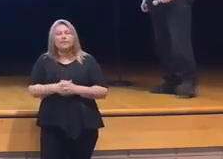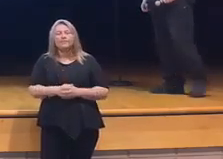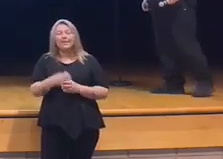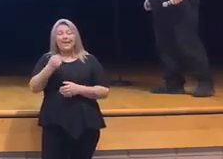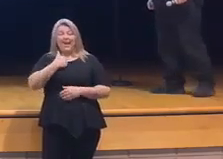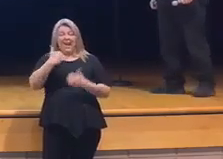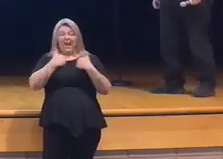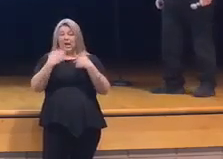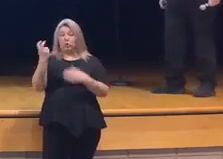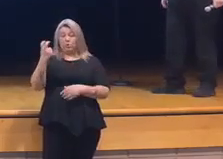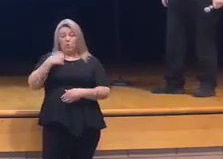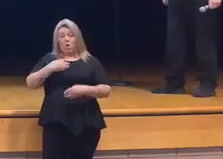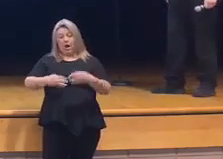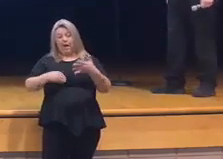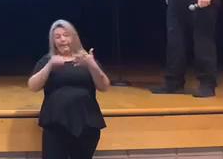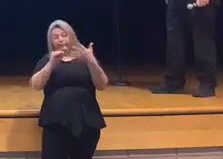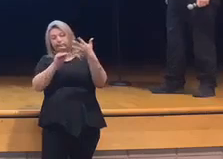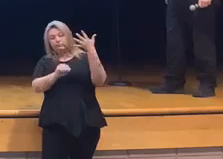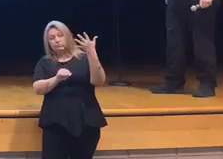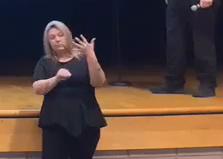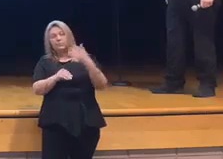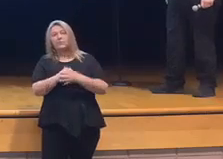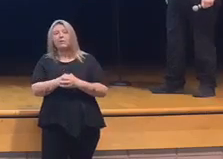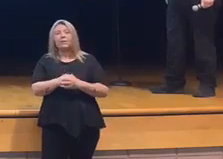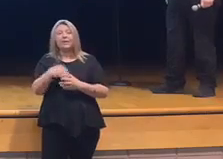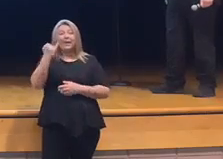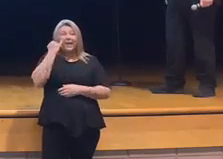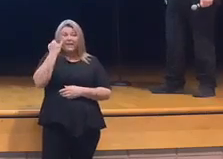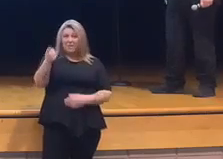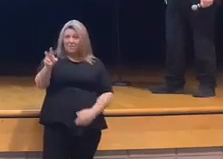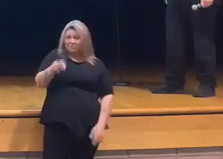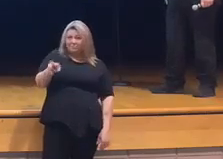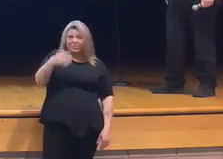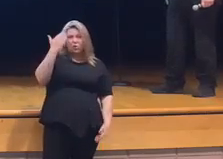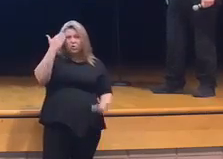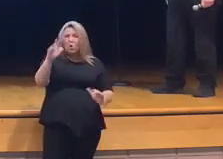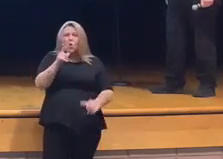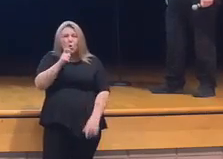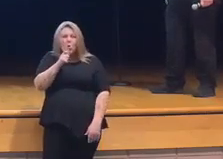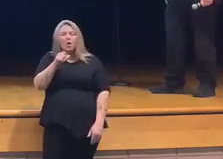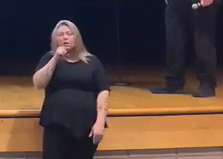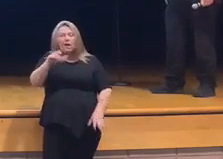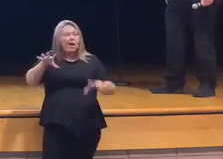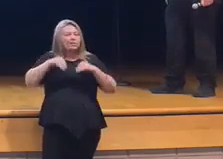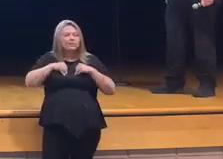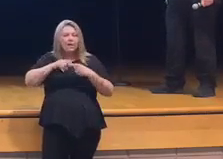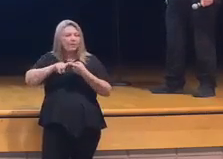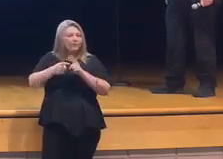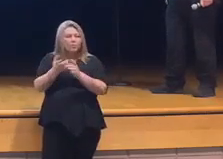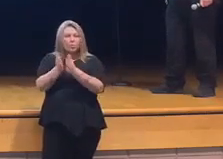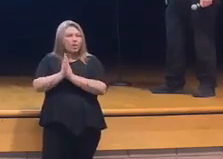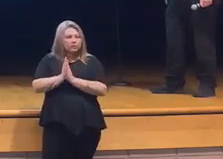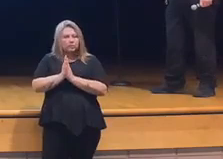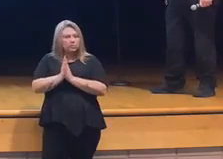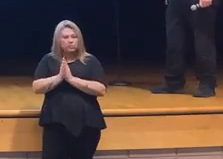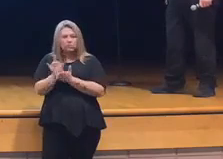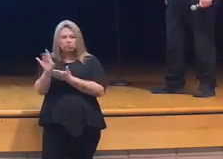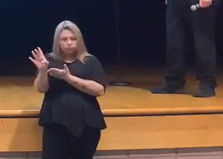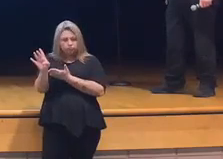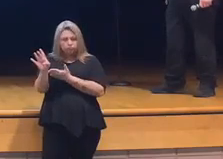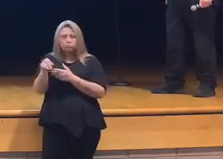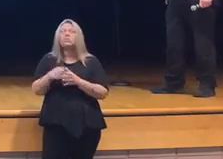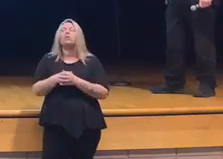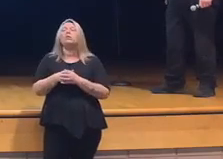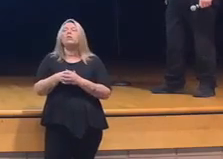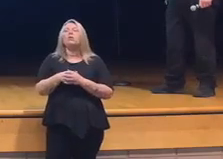to this. Don't add anyone that you don't particularly know on your social media. And I know